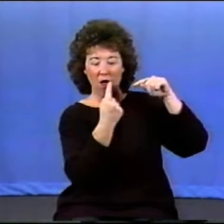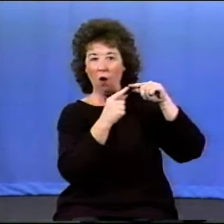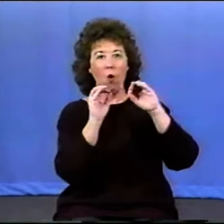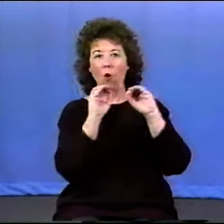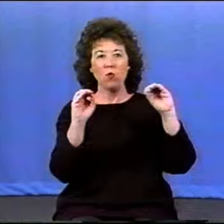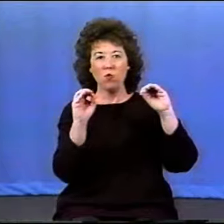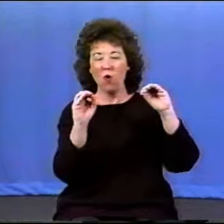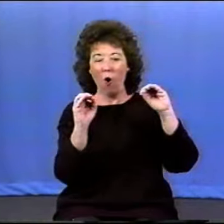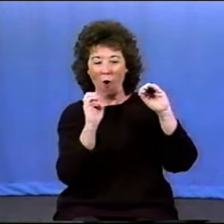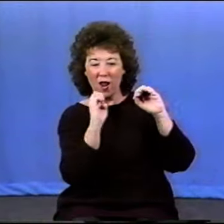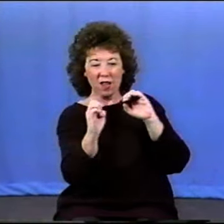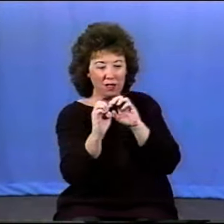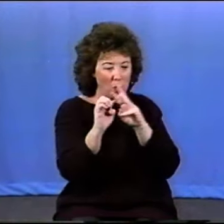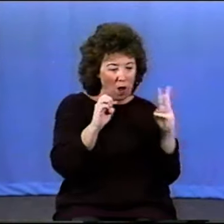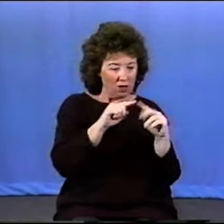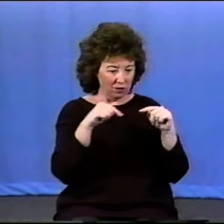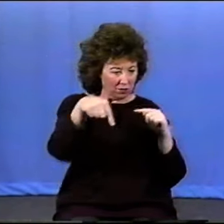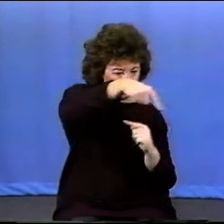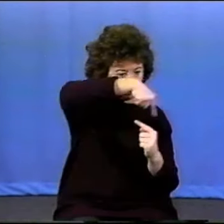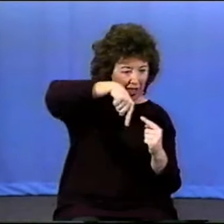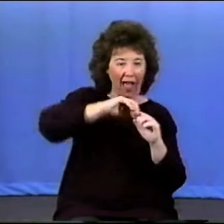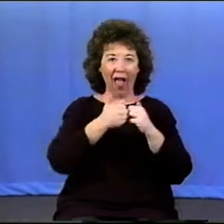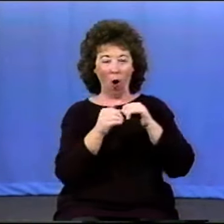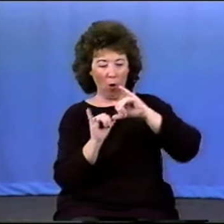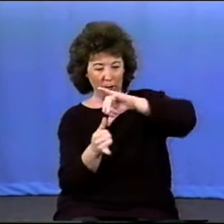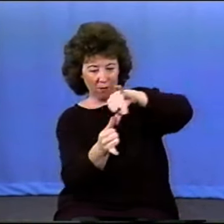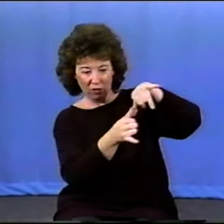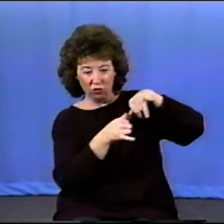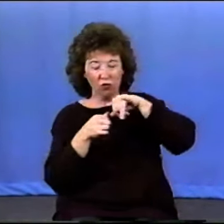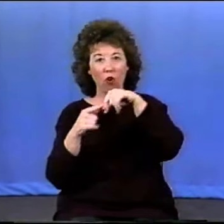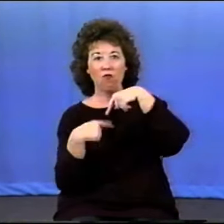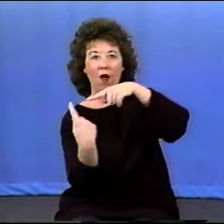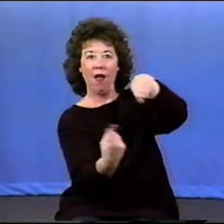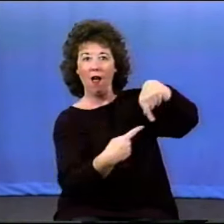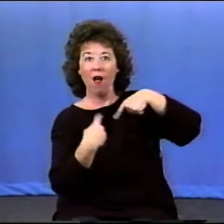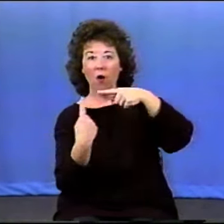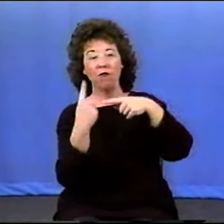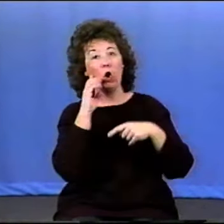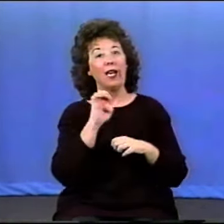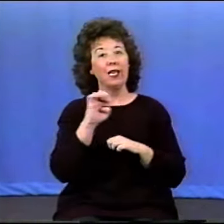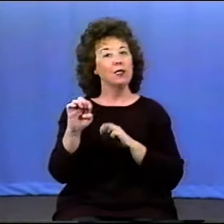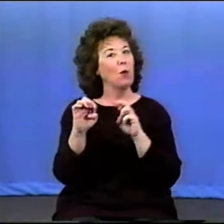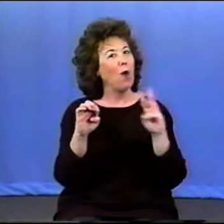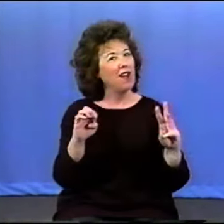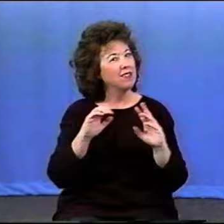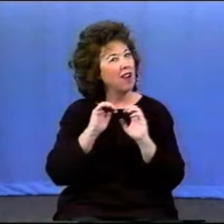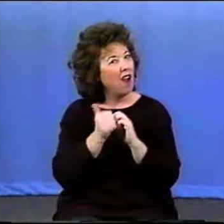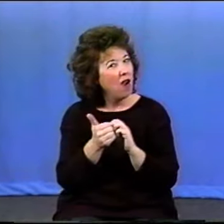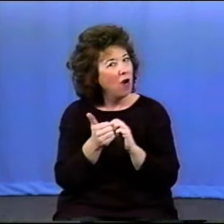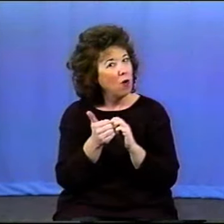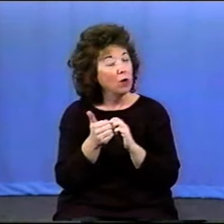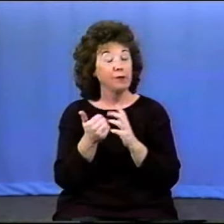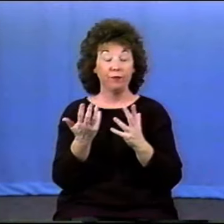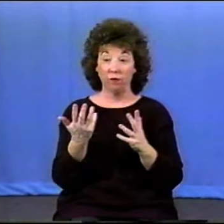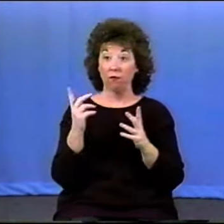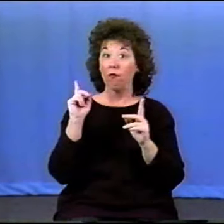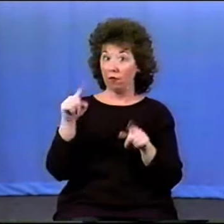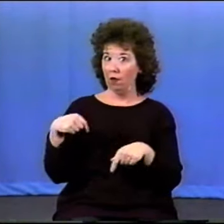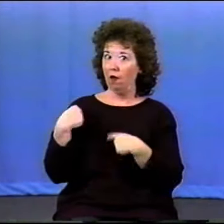obvious starting point when we look at distances east and west. And for a long time this caused a good deal